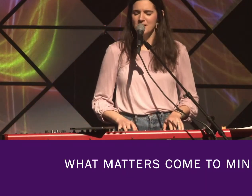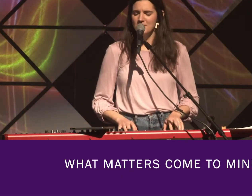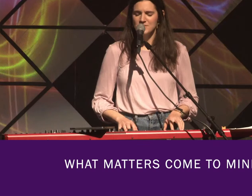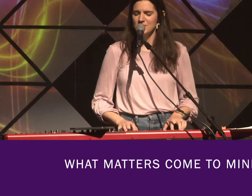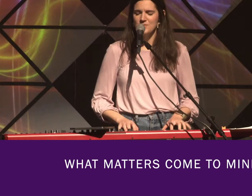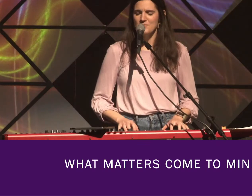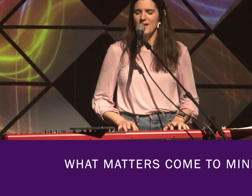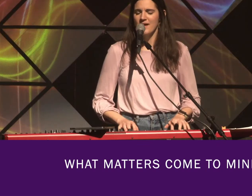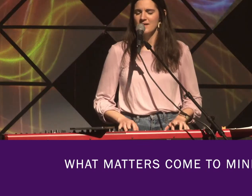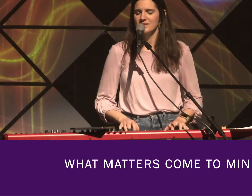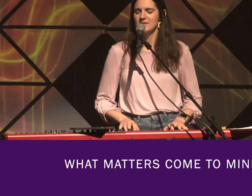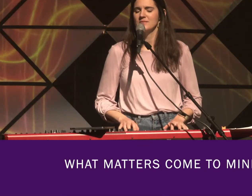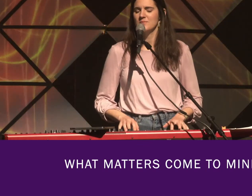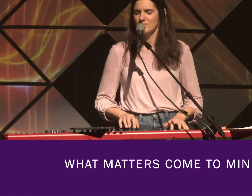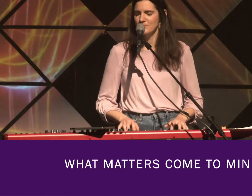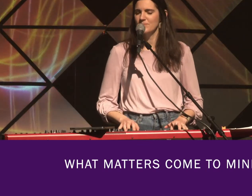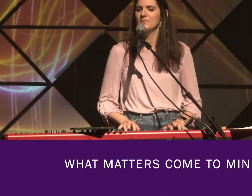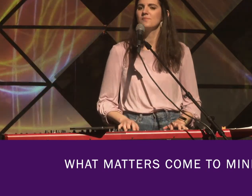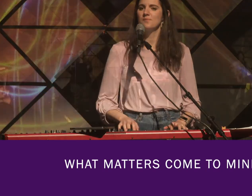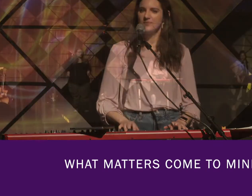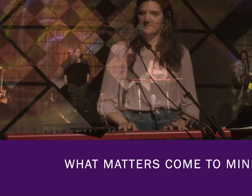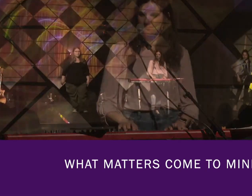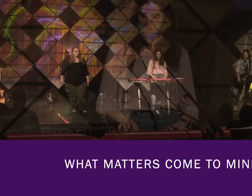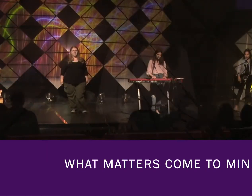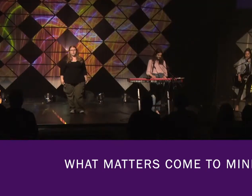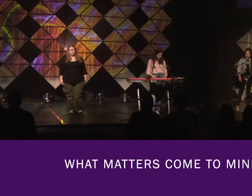matters come to mind?